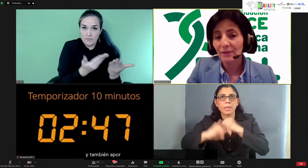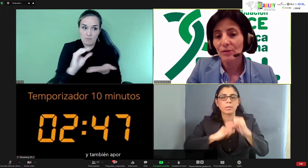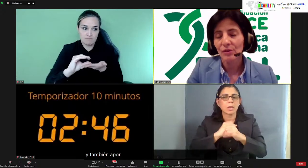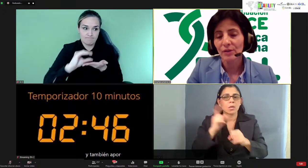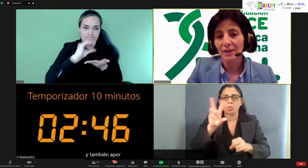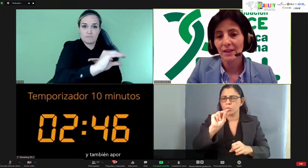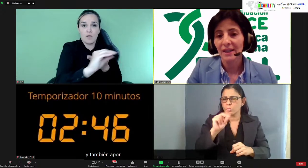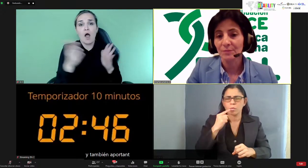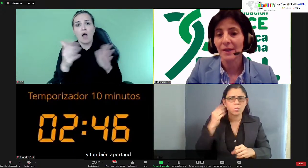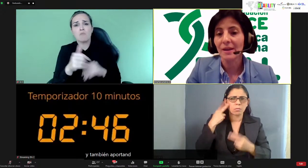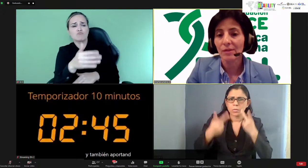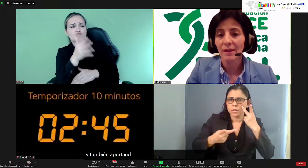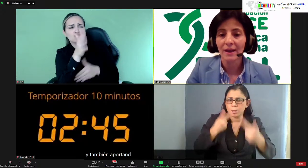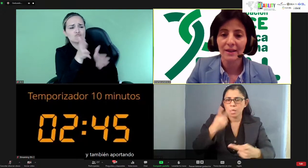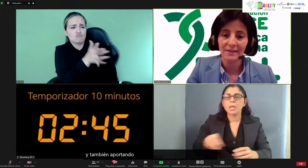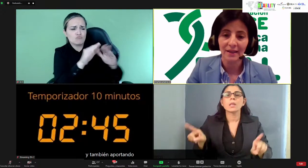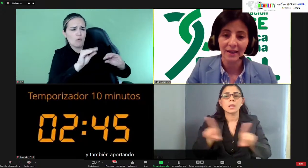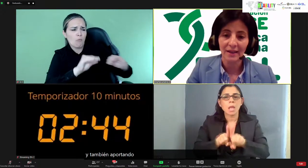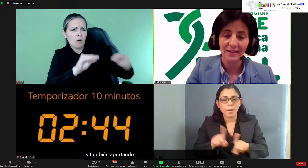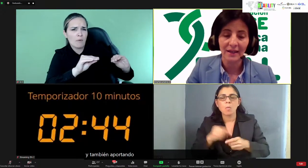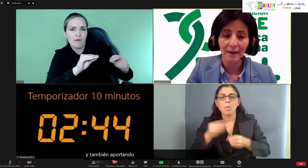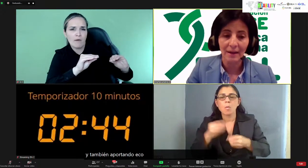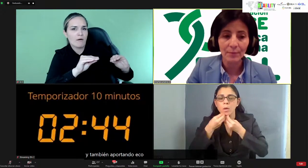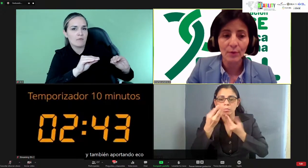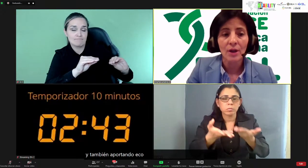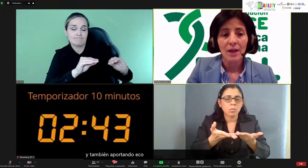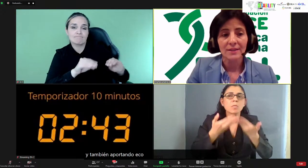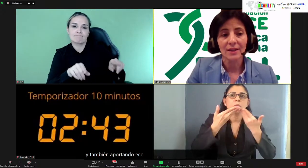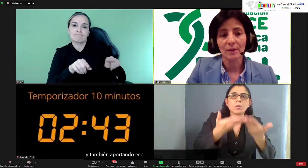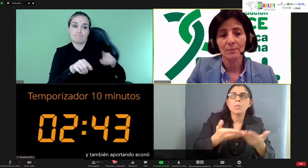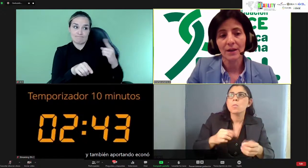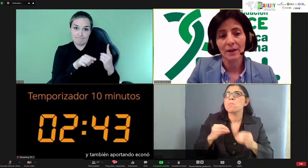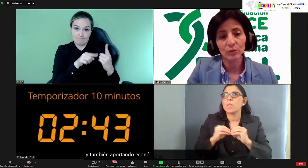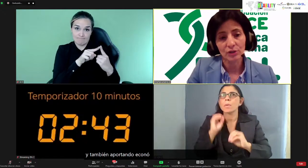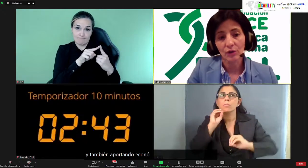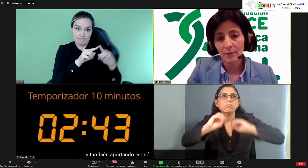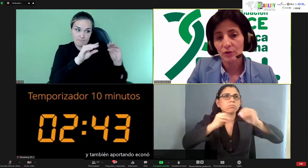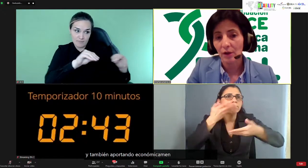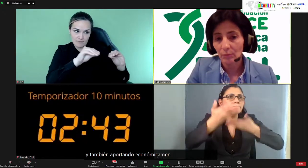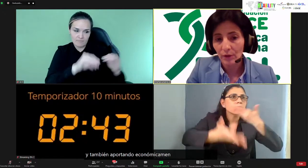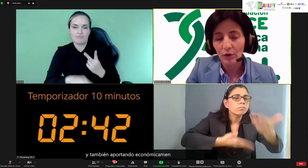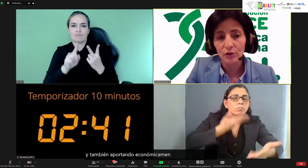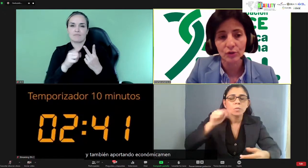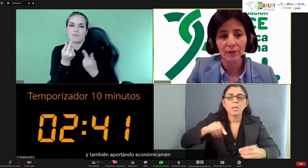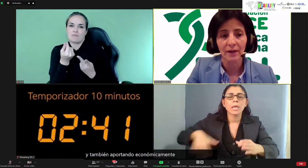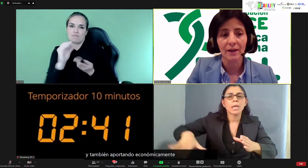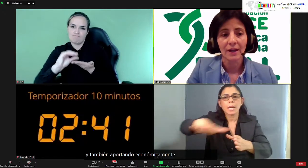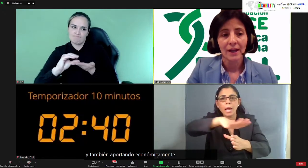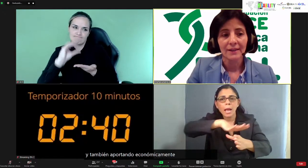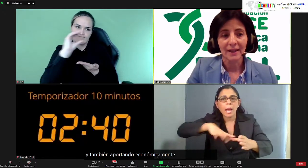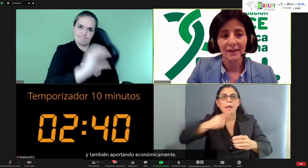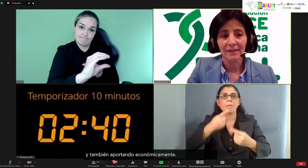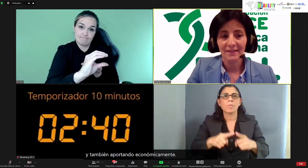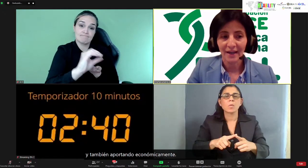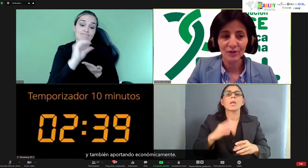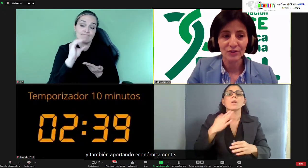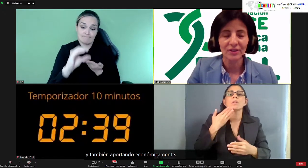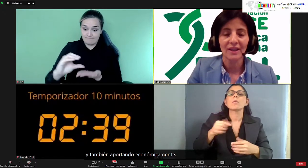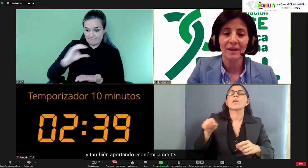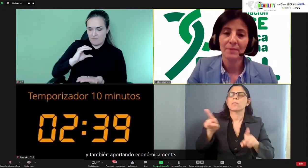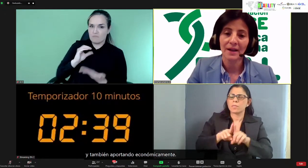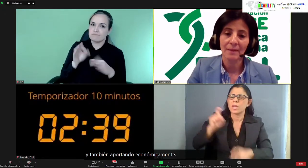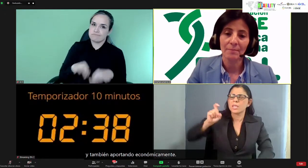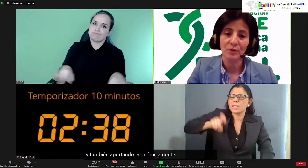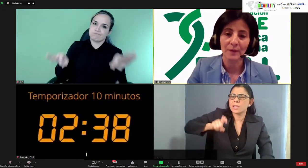development of facilitating advisory and experience and also economic resources that